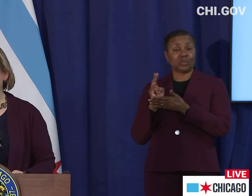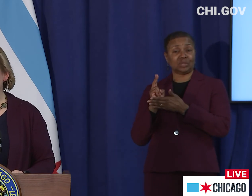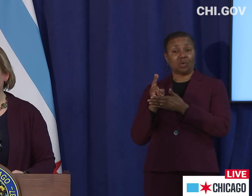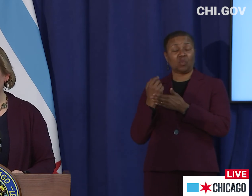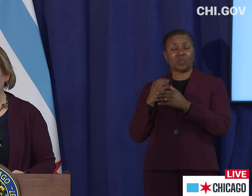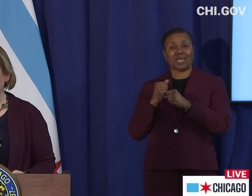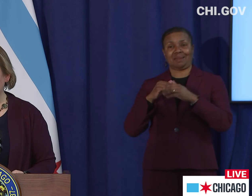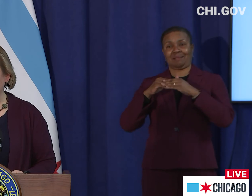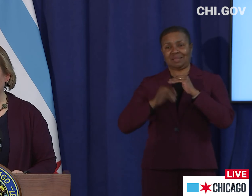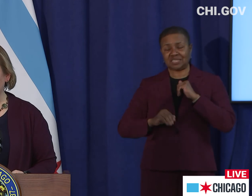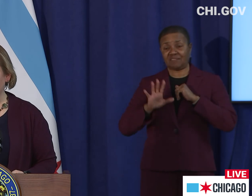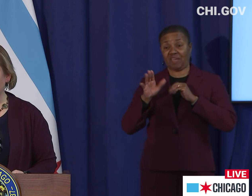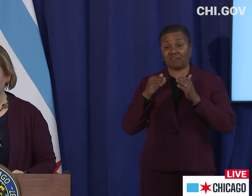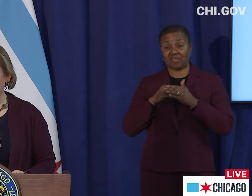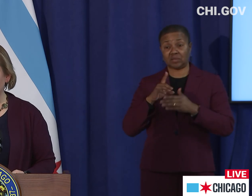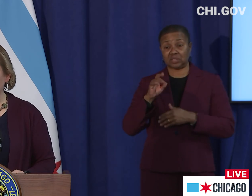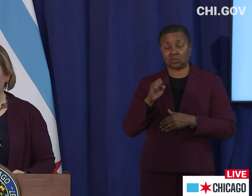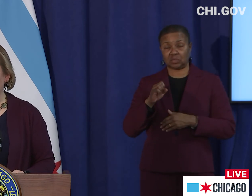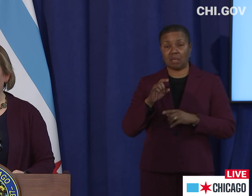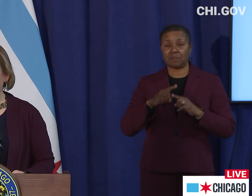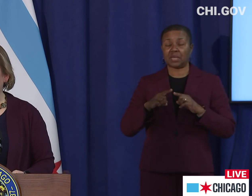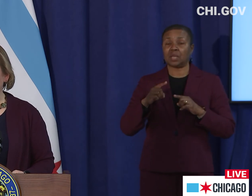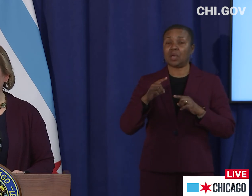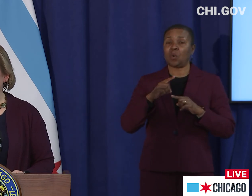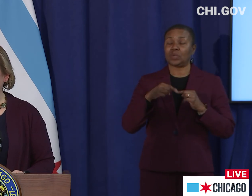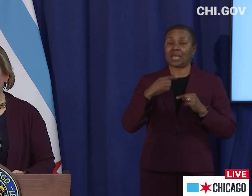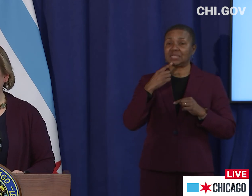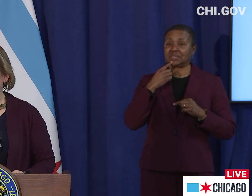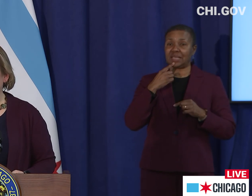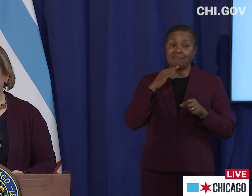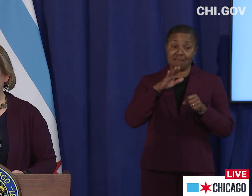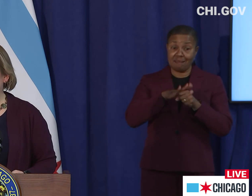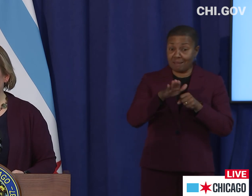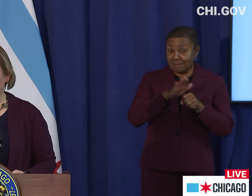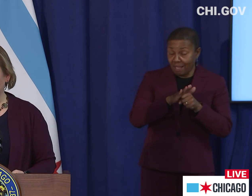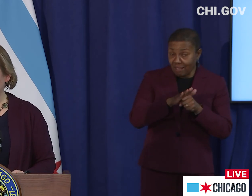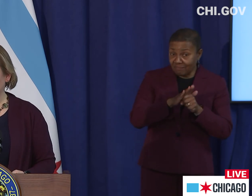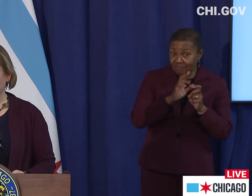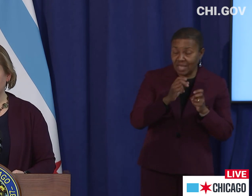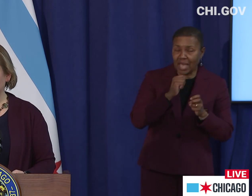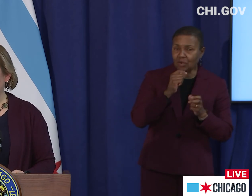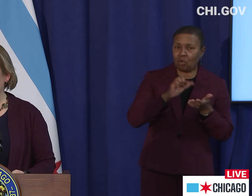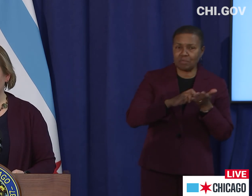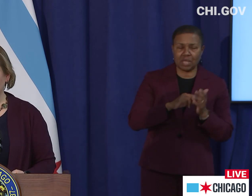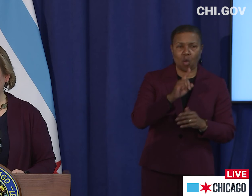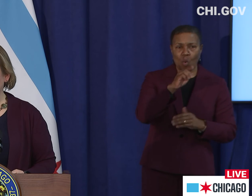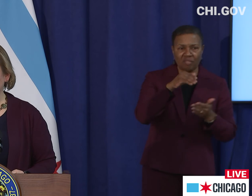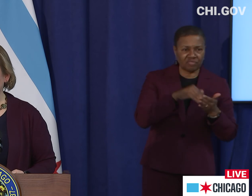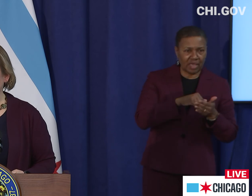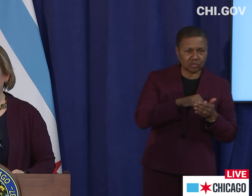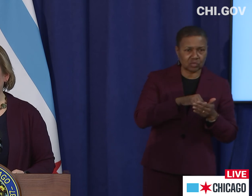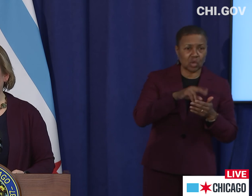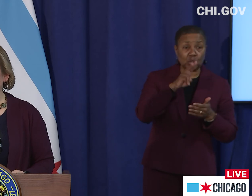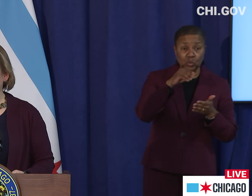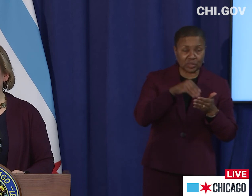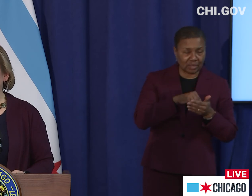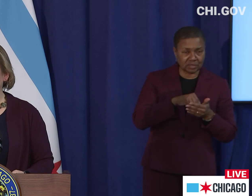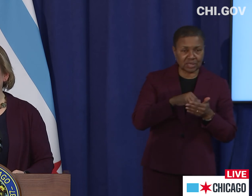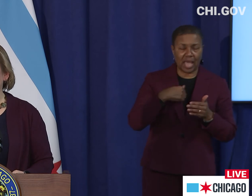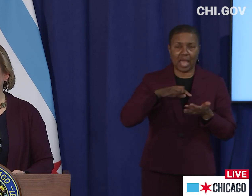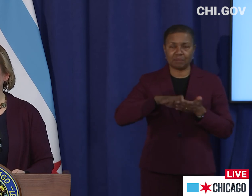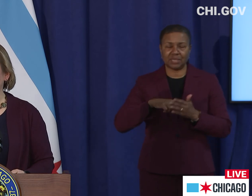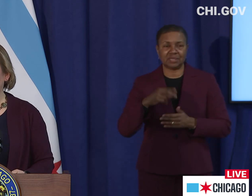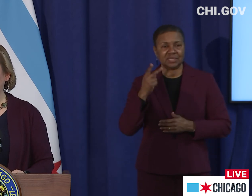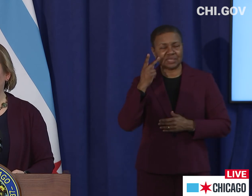talk about really getting enough vaccine, I'm not talking about another 1,000 doses a day or 2,000 doses a day. I'm talking